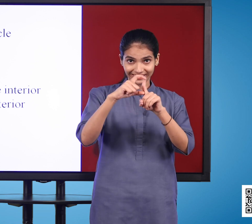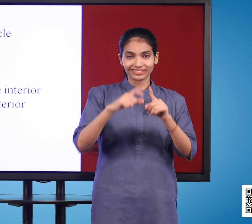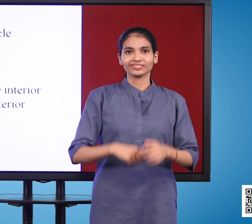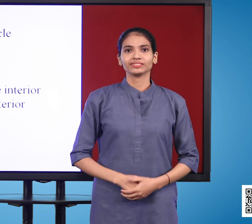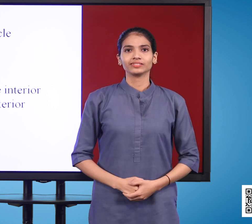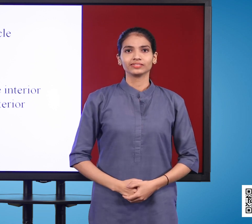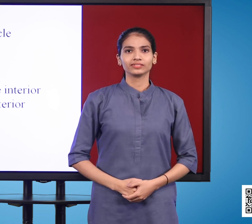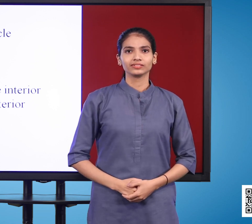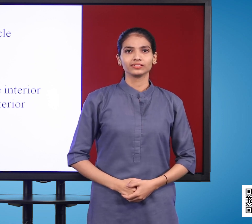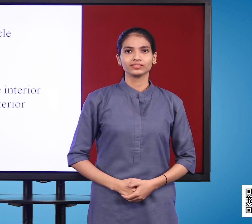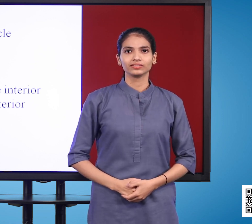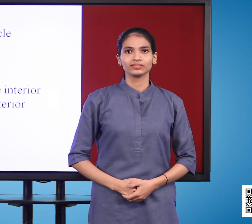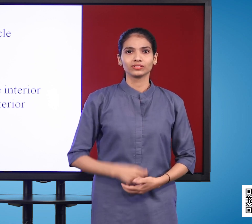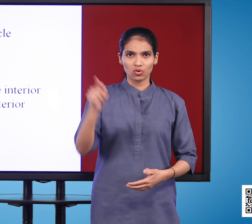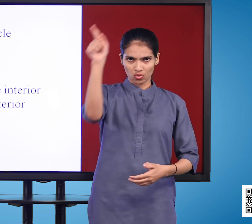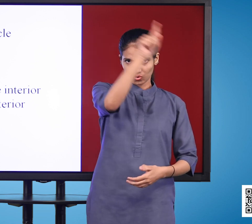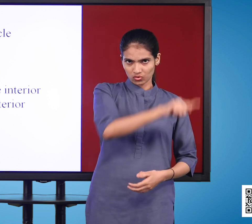D. A chord.